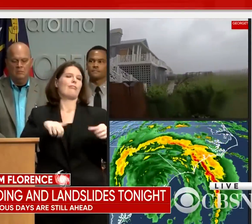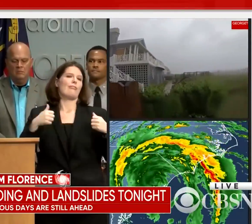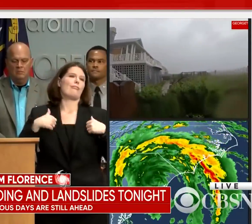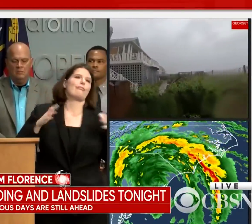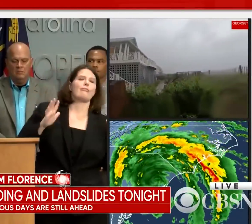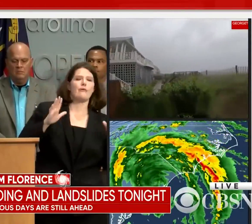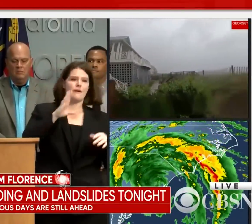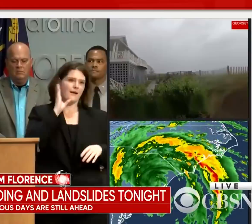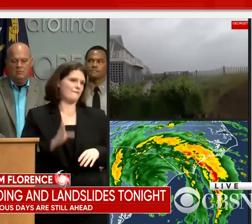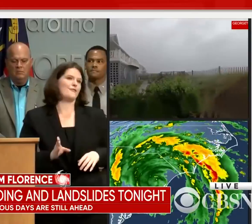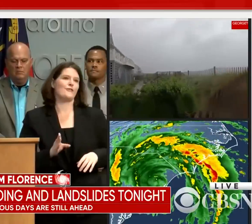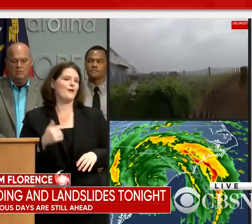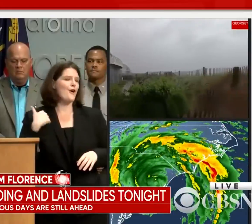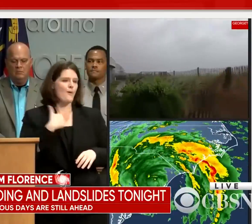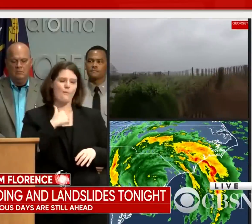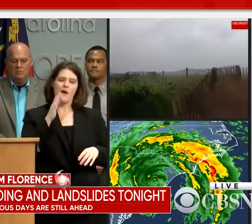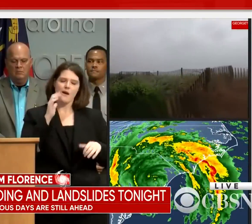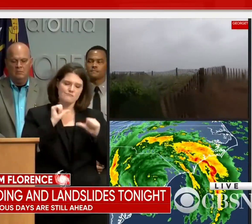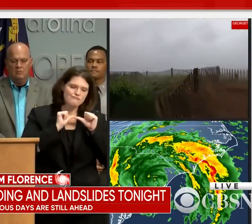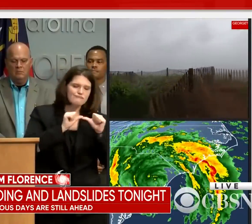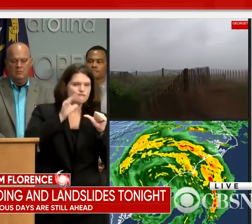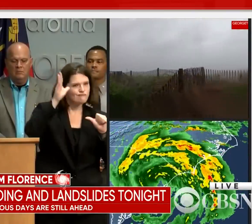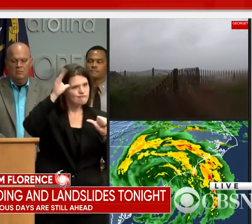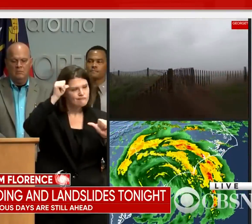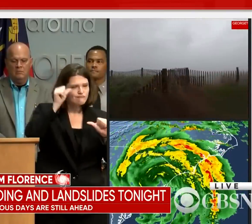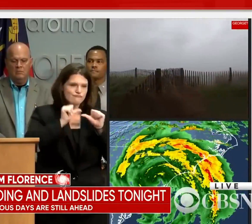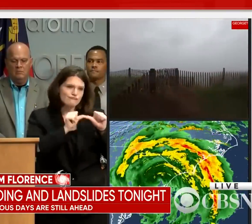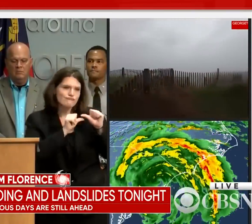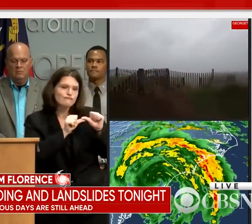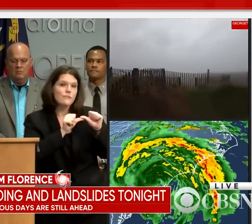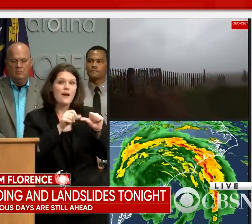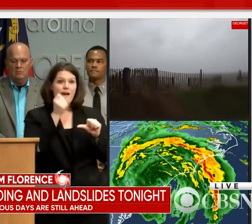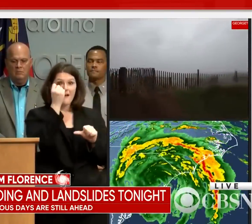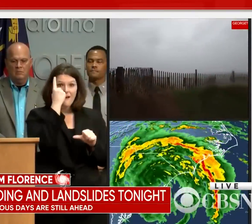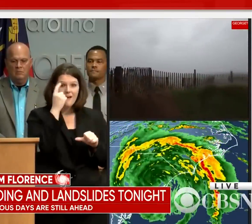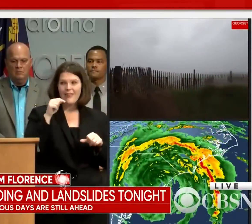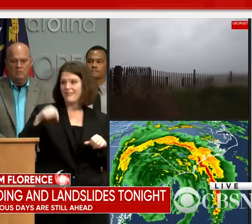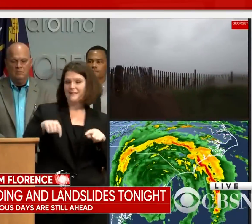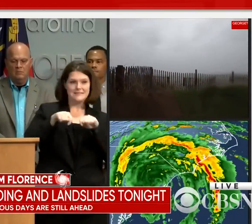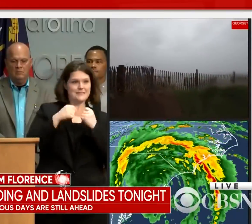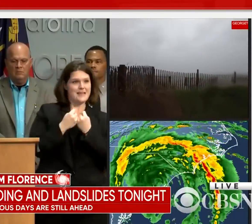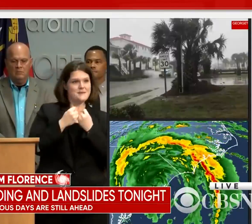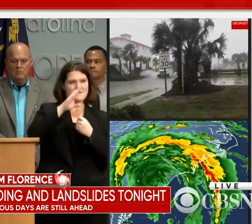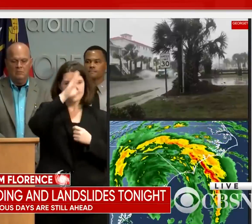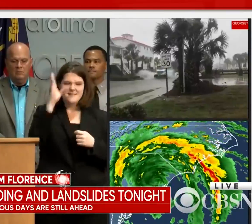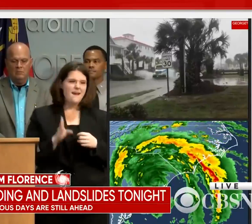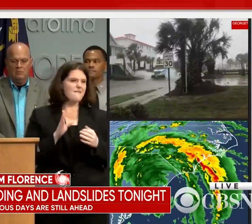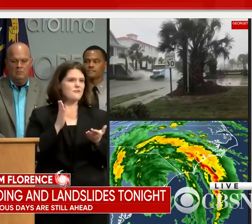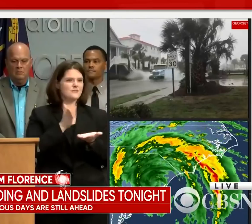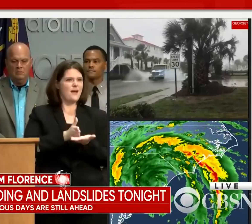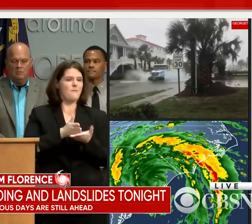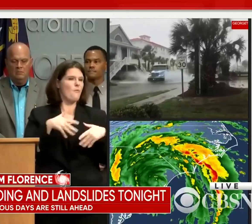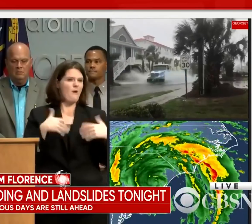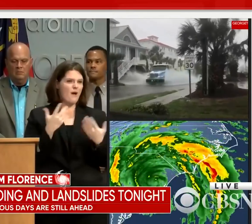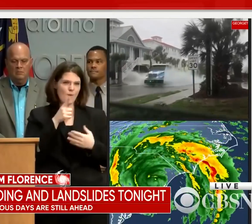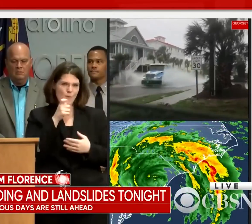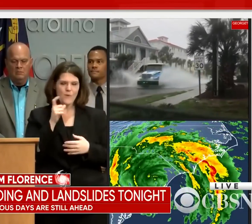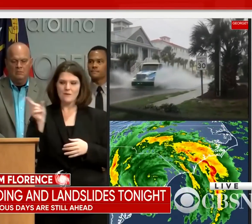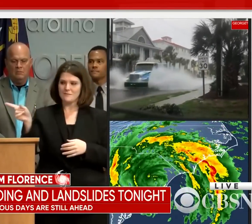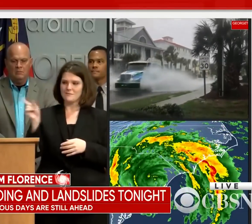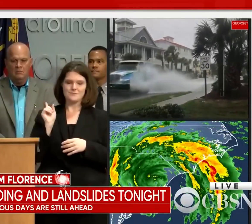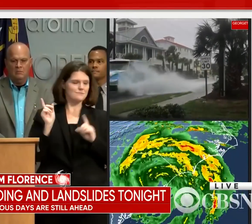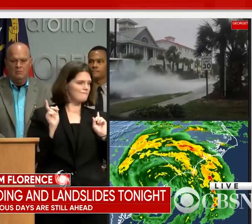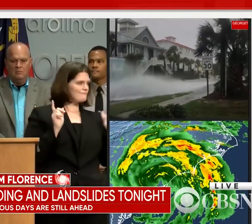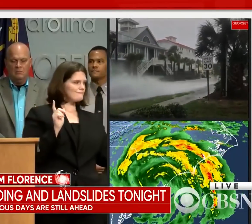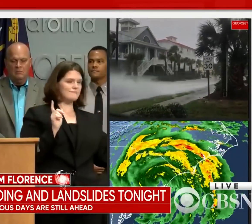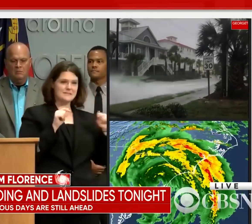we're not about to start. And speaking of a team that never quits, I'd like to introduce to you some of our